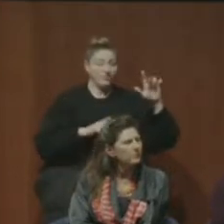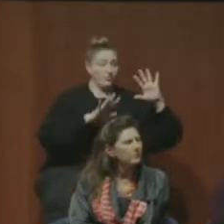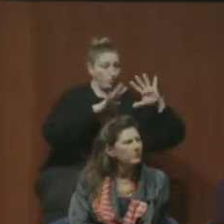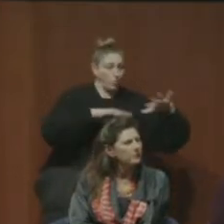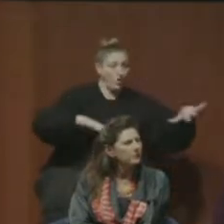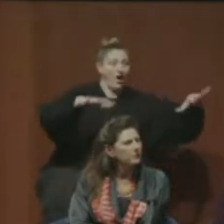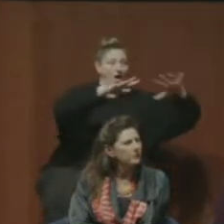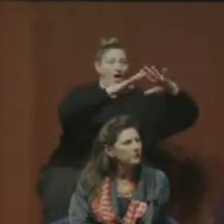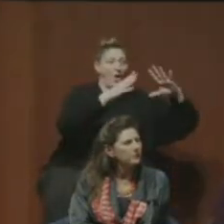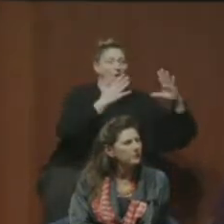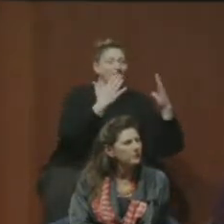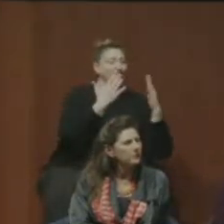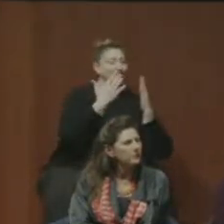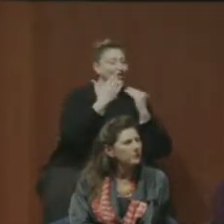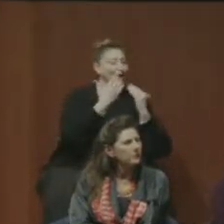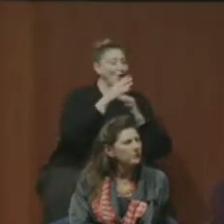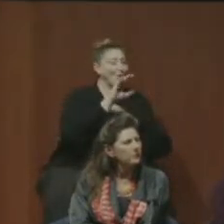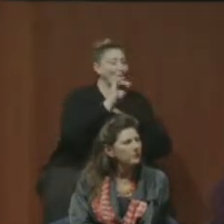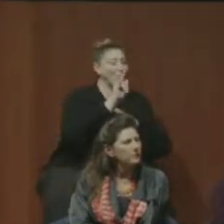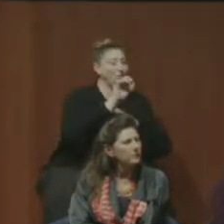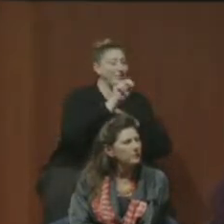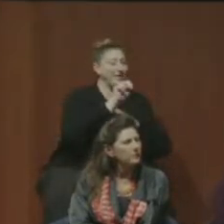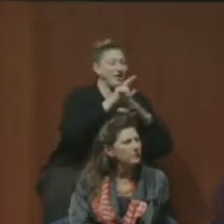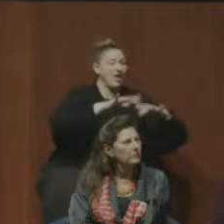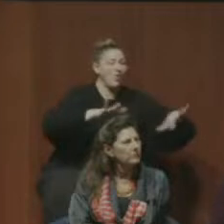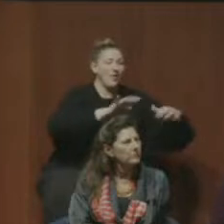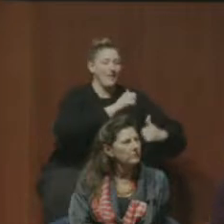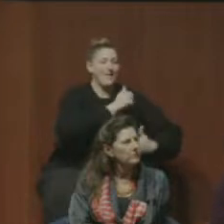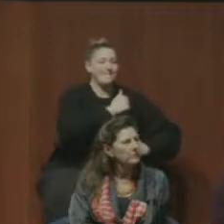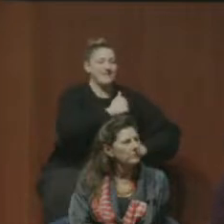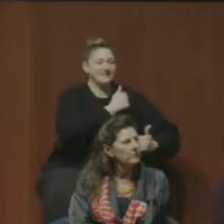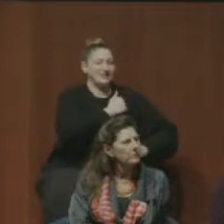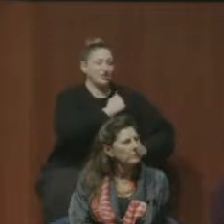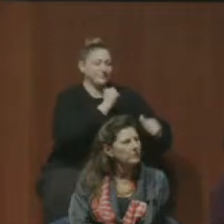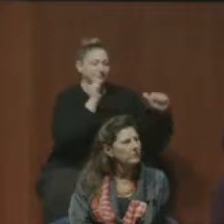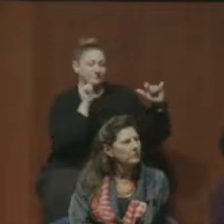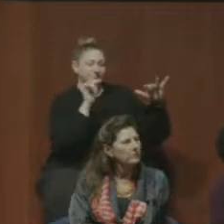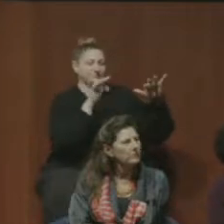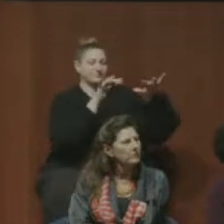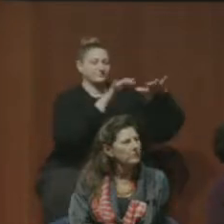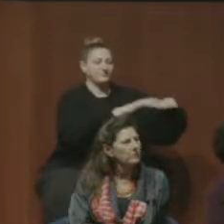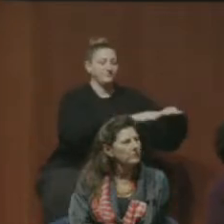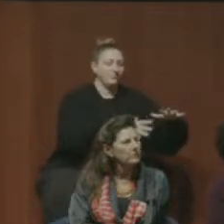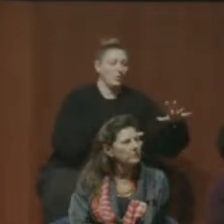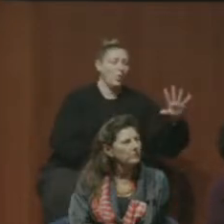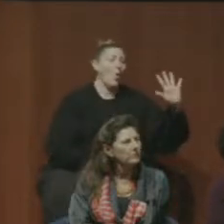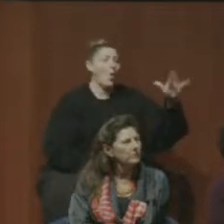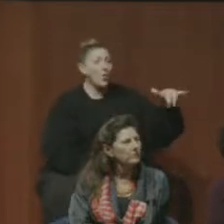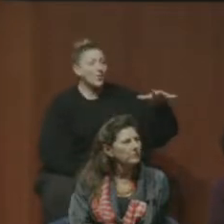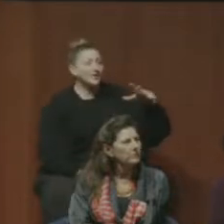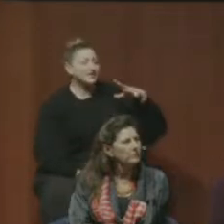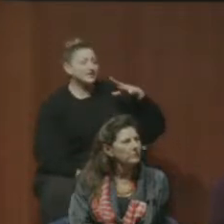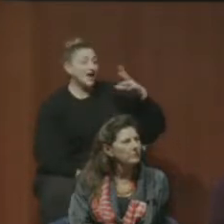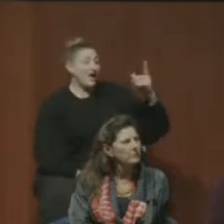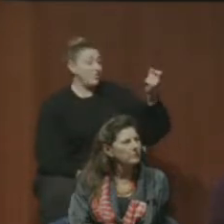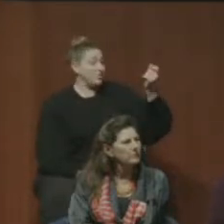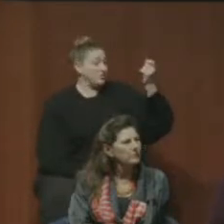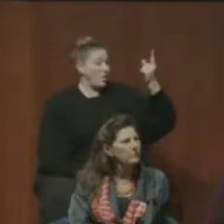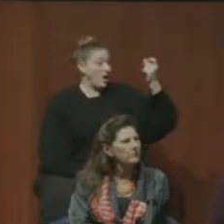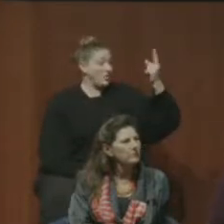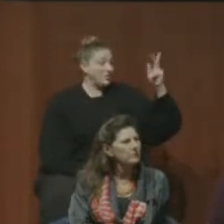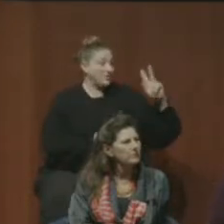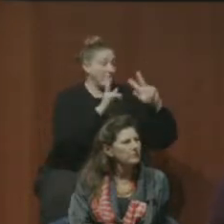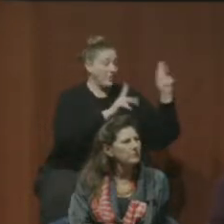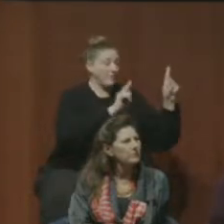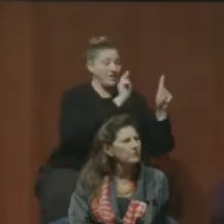Caribbean militarily in the middle of the 20th century, that was financed by Canadian banks, thanks to, like, my understanding of from people's work